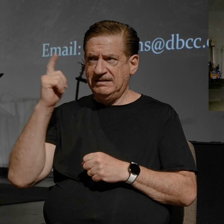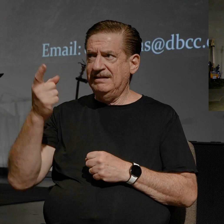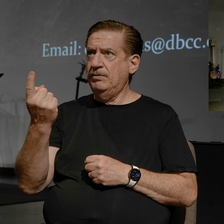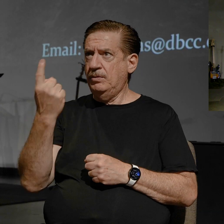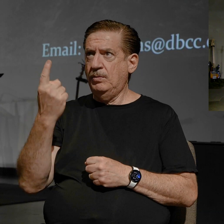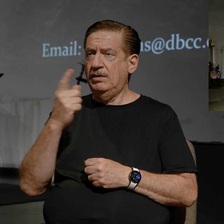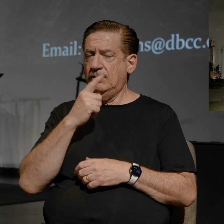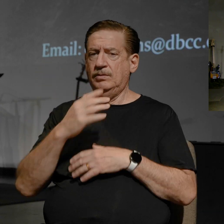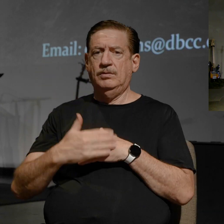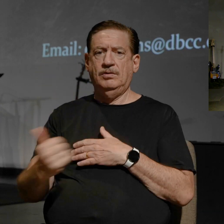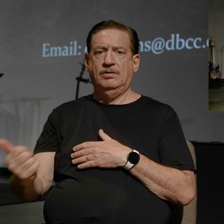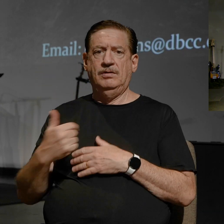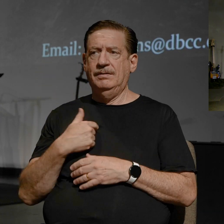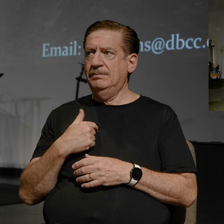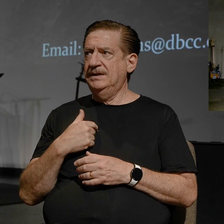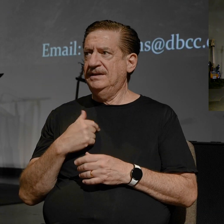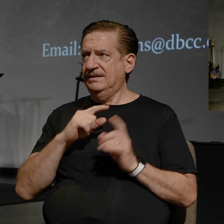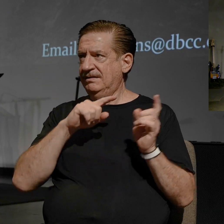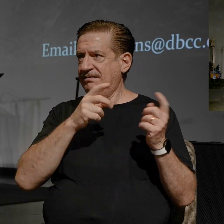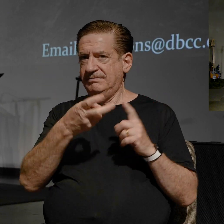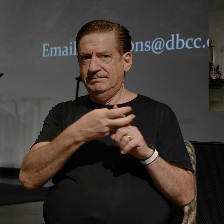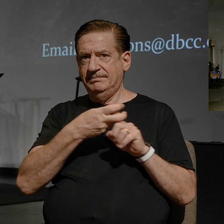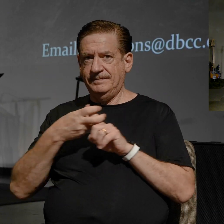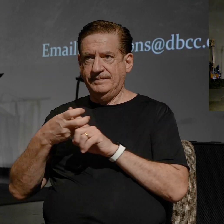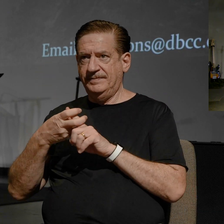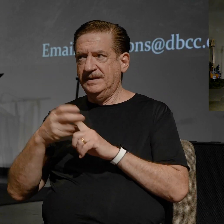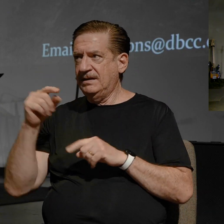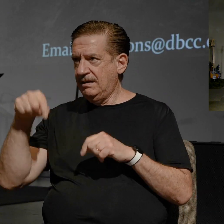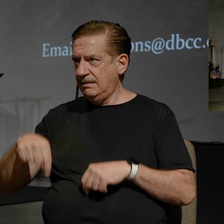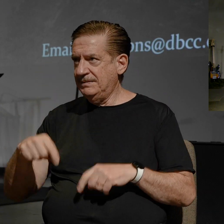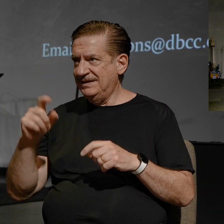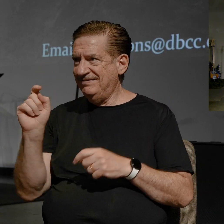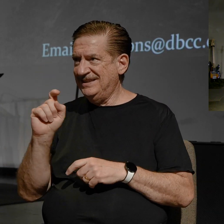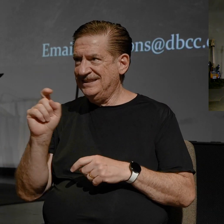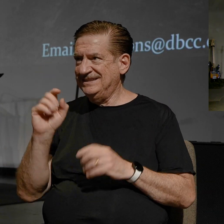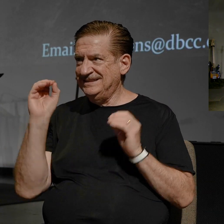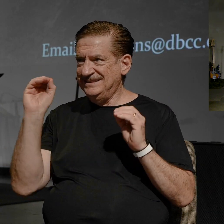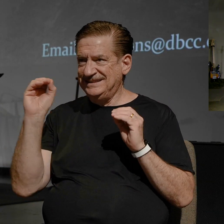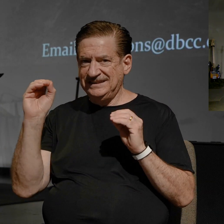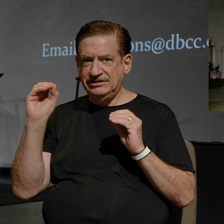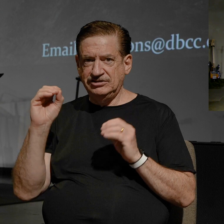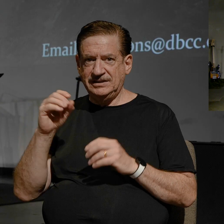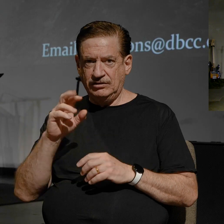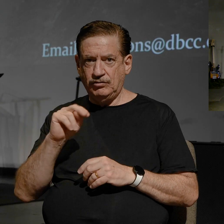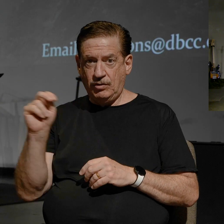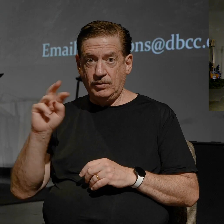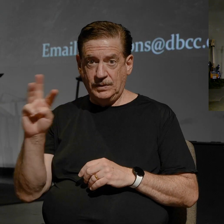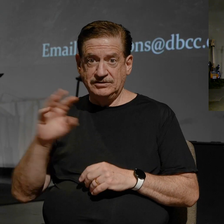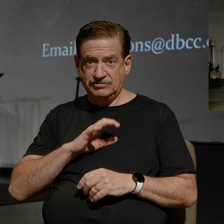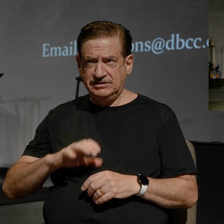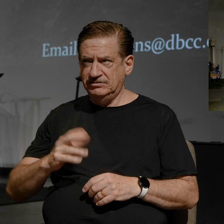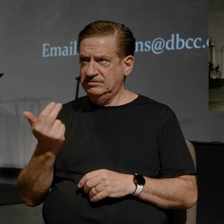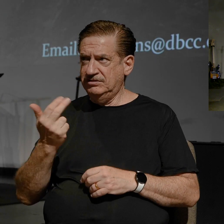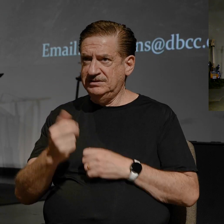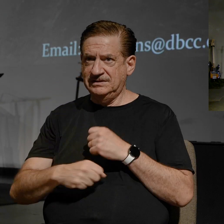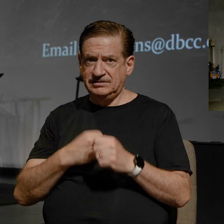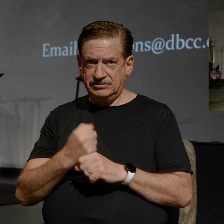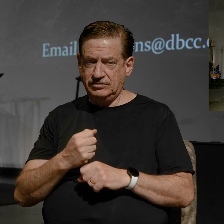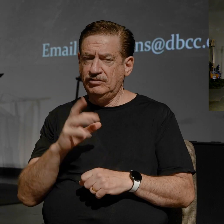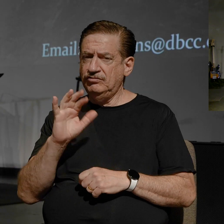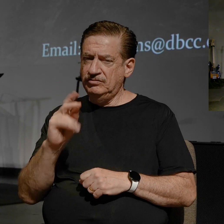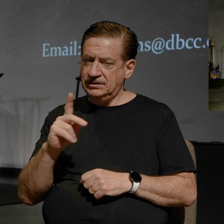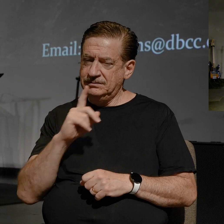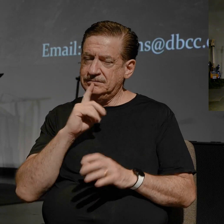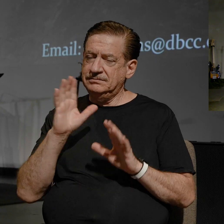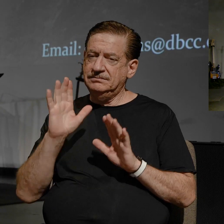called me and recruited me to come to Phoenix to begin teaching at Northwest Christian 32 years ago. And so Rick is a very, very special